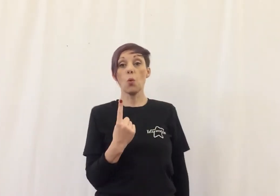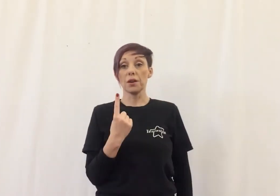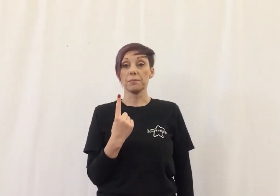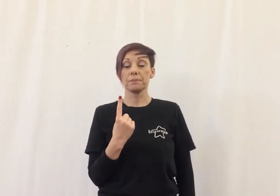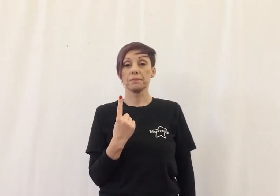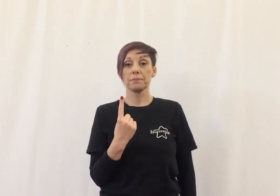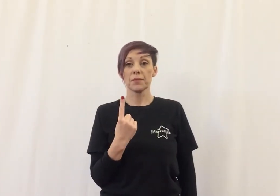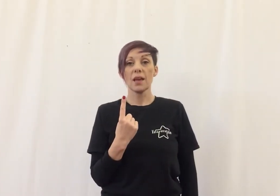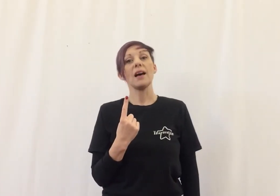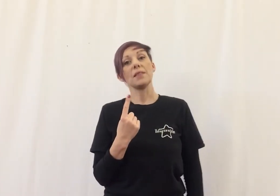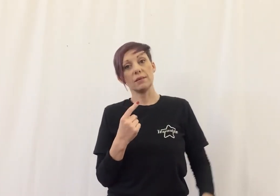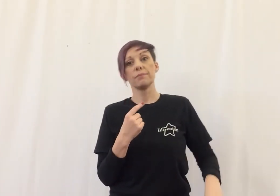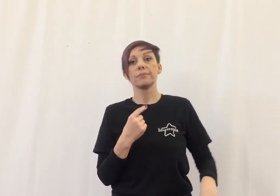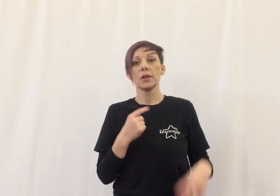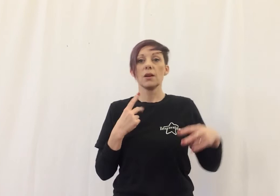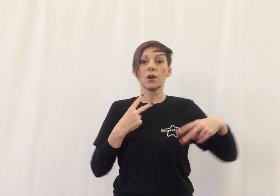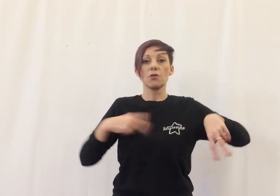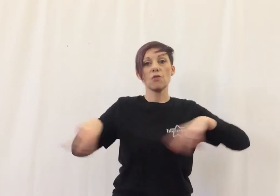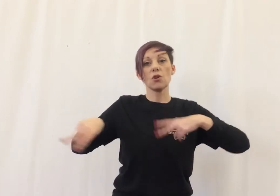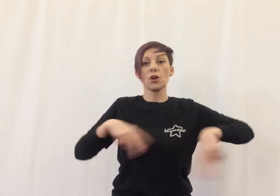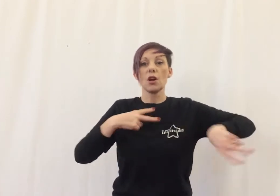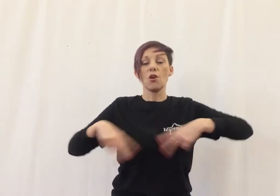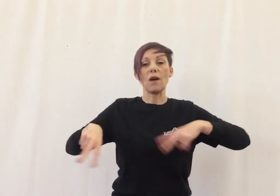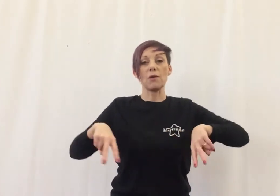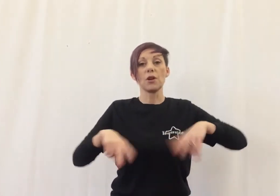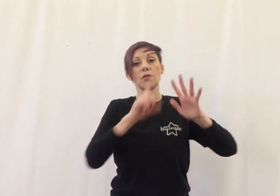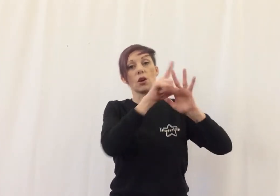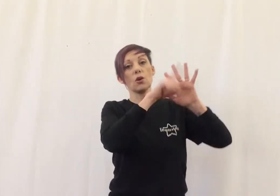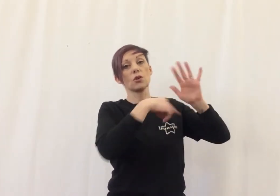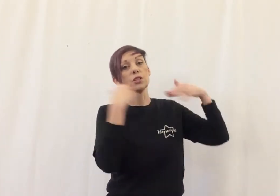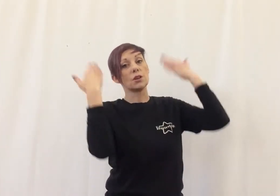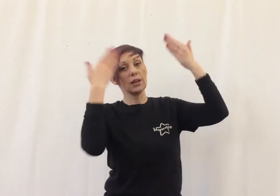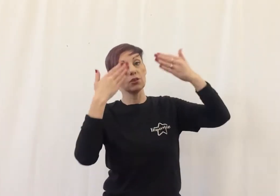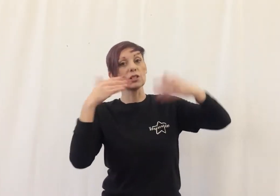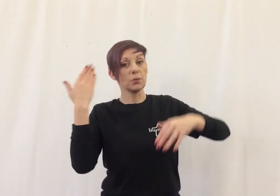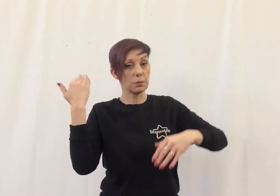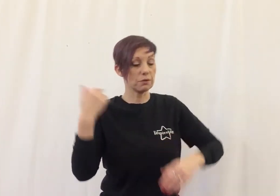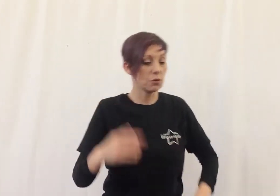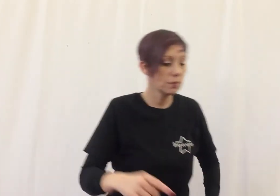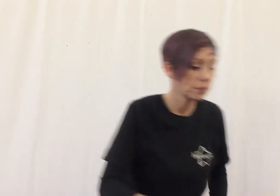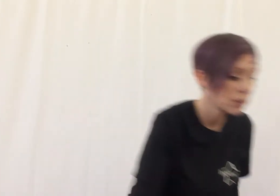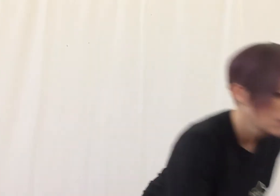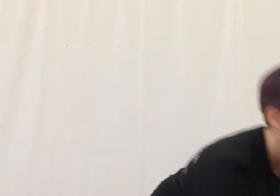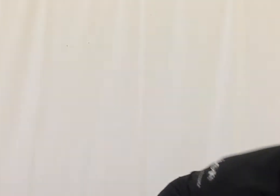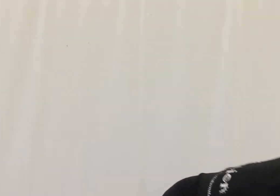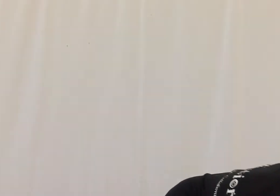1. And then gonna rock around the clock tonight, just like we did before. Let's try that